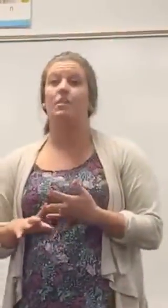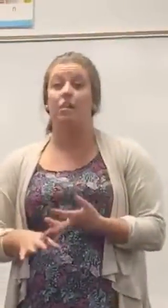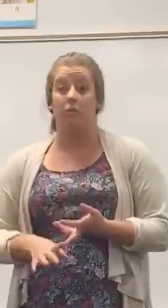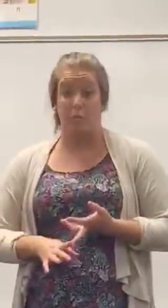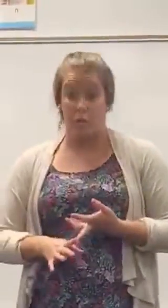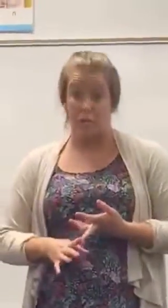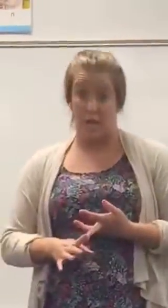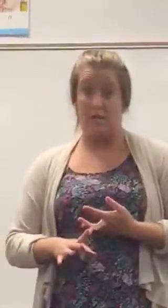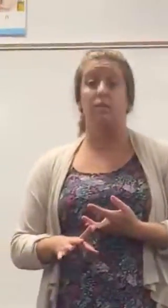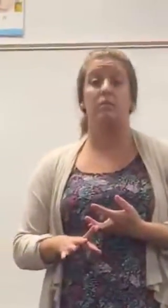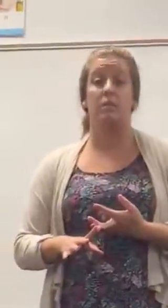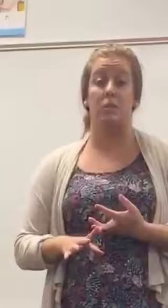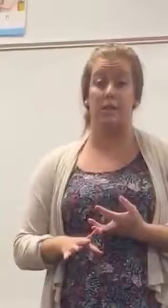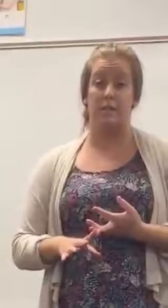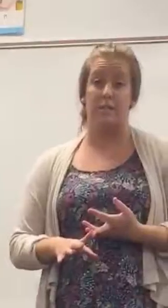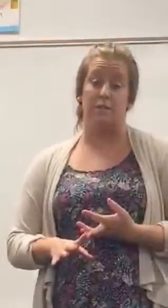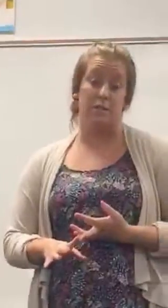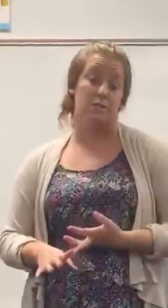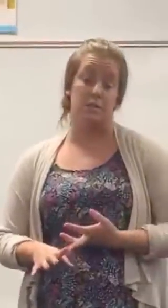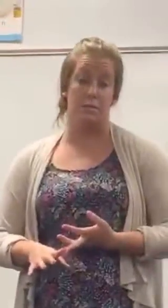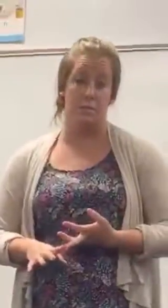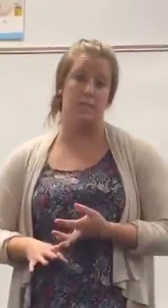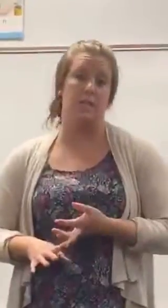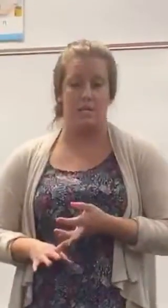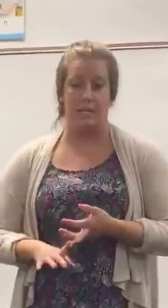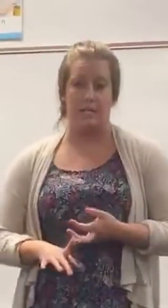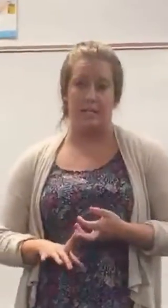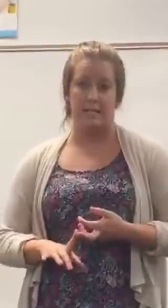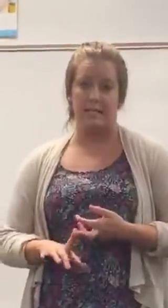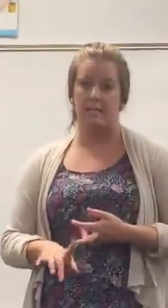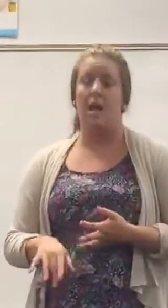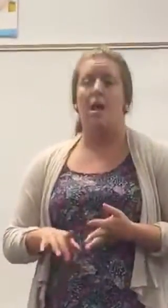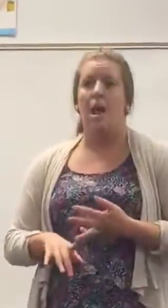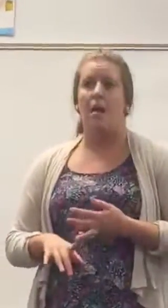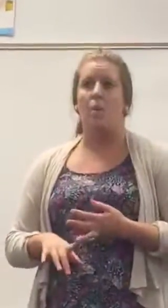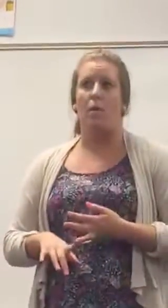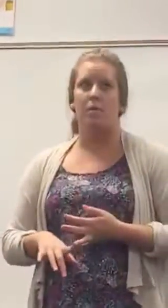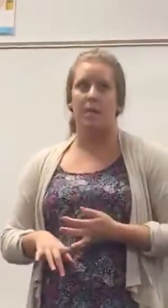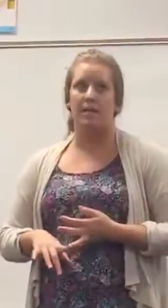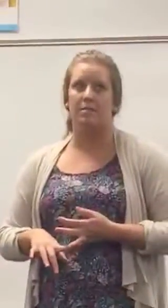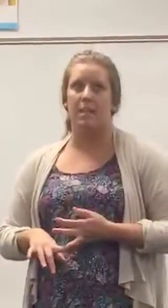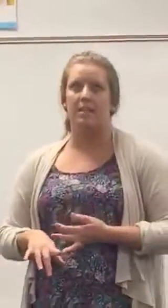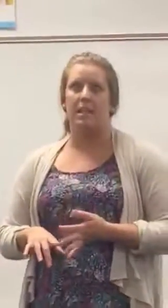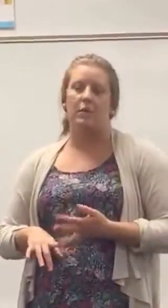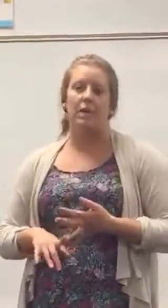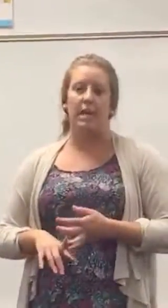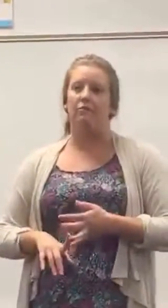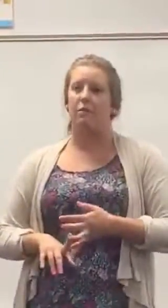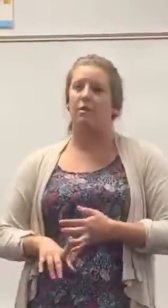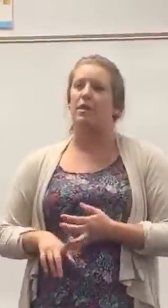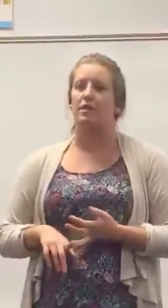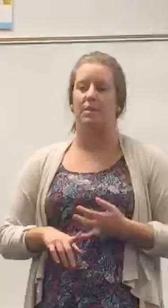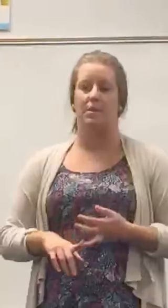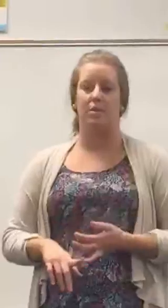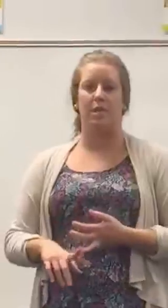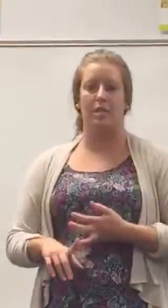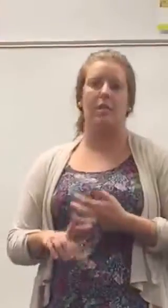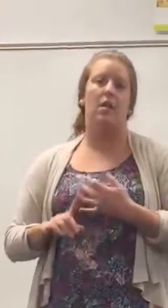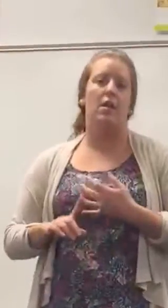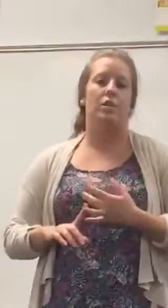you from using the 21st century digital tools in your daily lessons? And what would be some things that you would need from maybe your administration